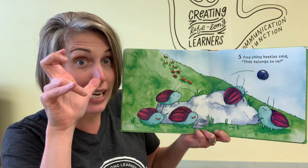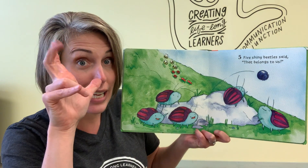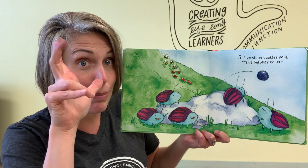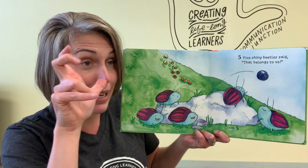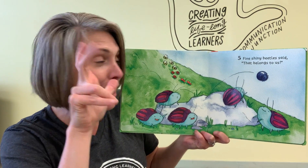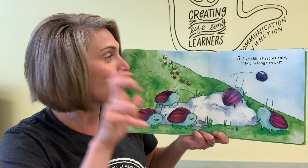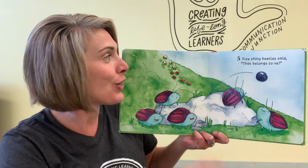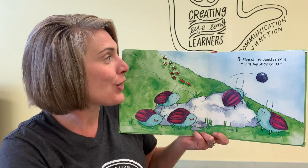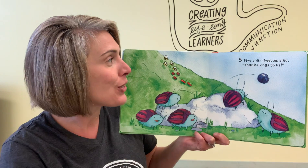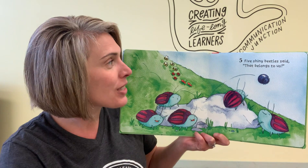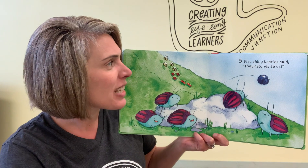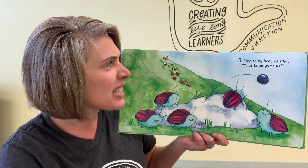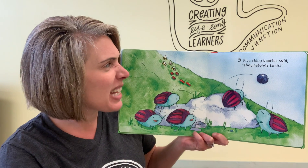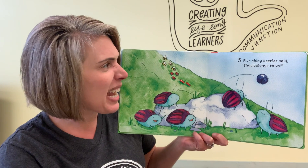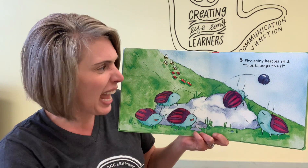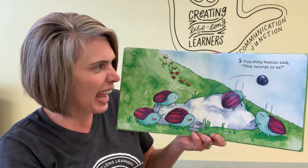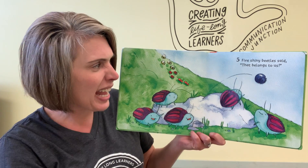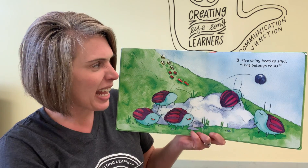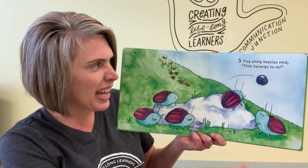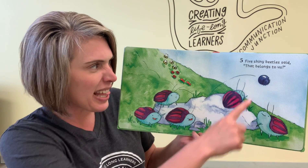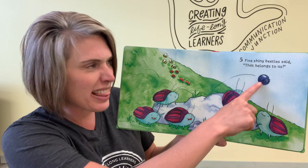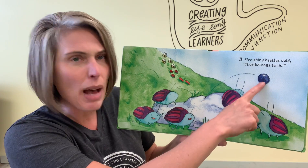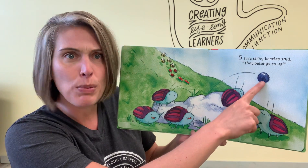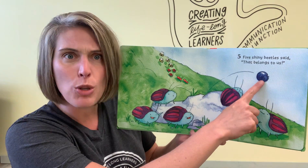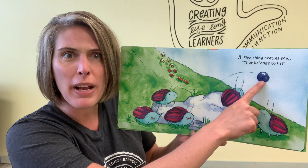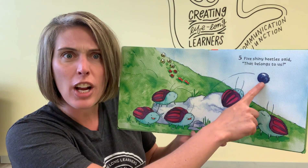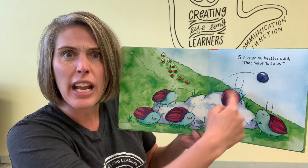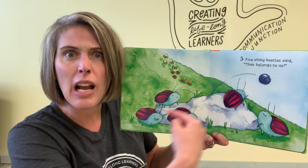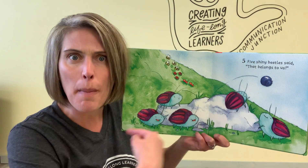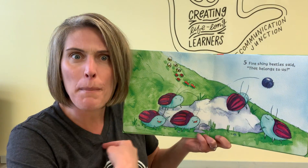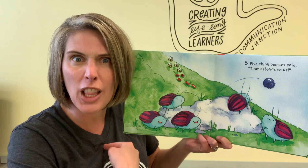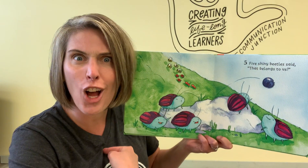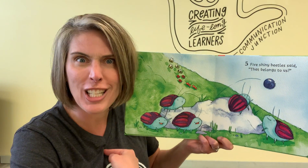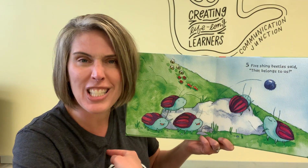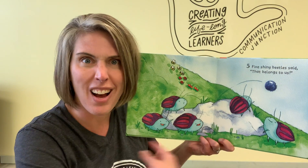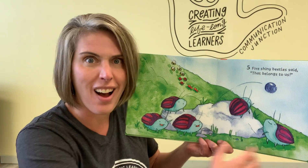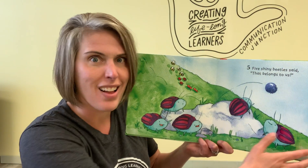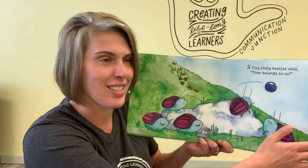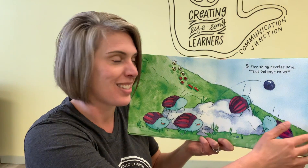shiny beetles said, "Hey, that blueberry belongs to us."